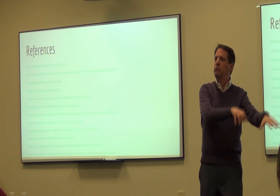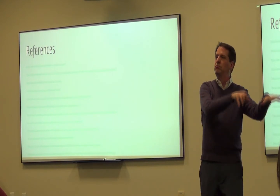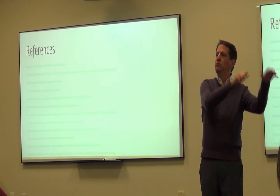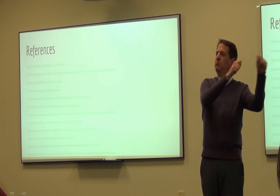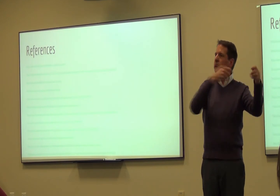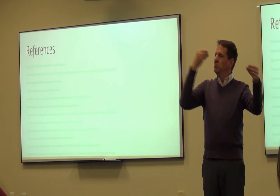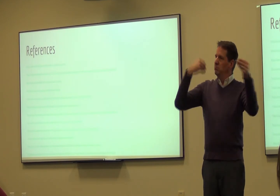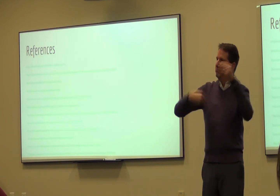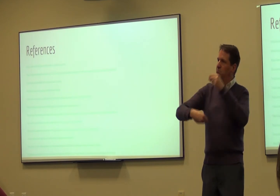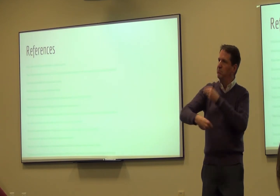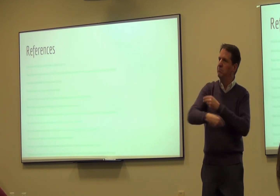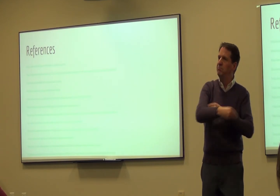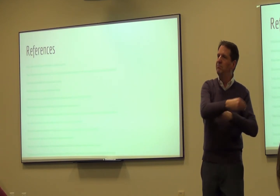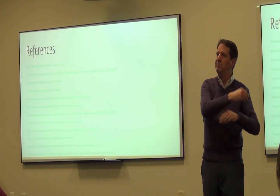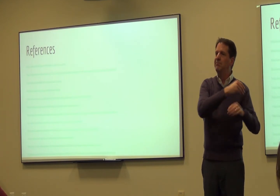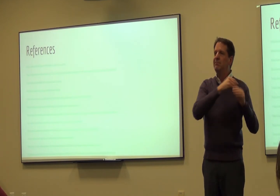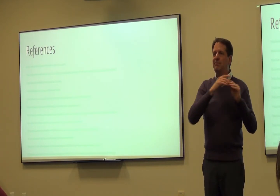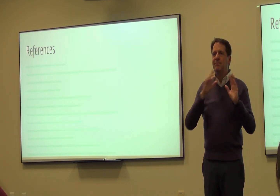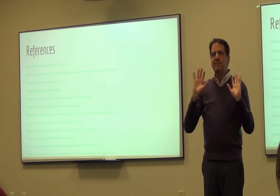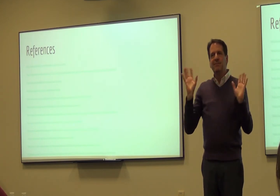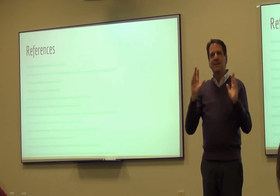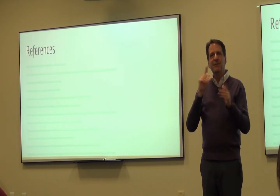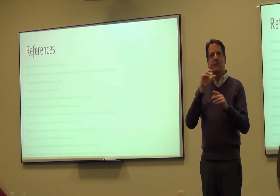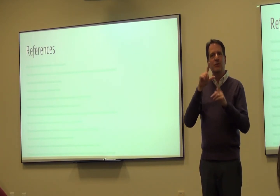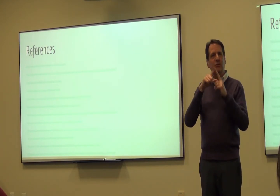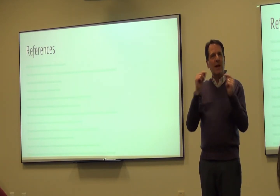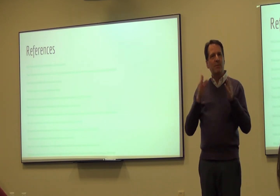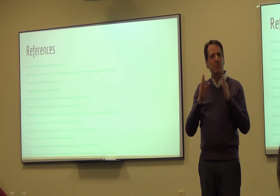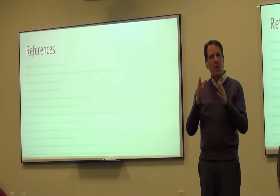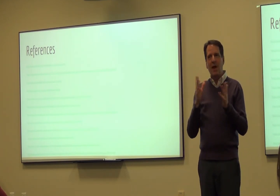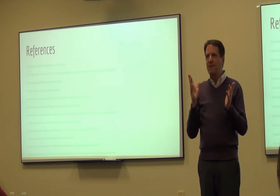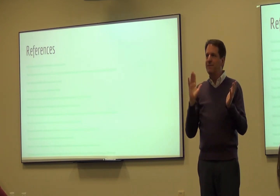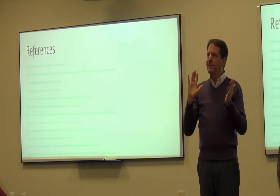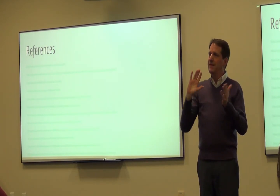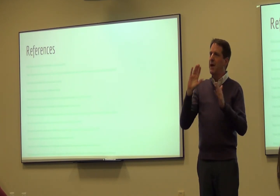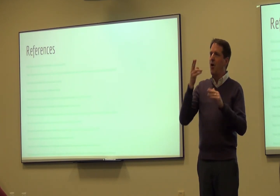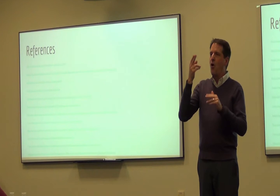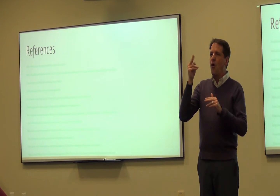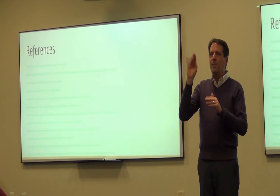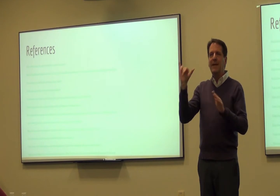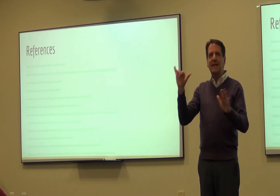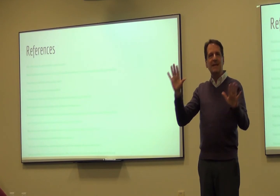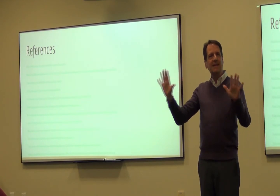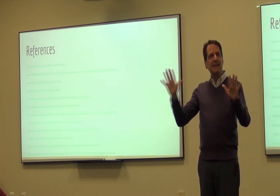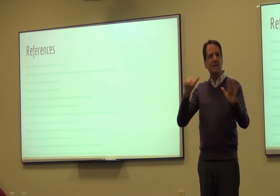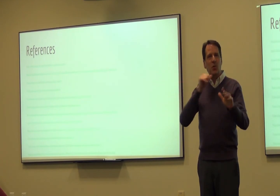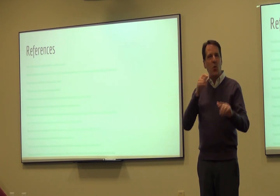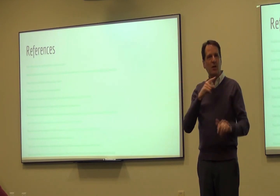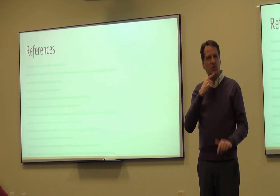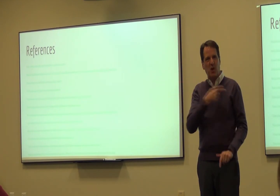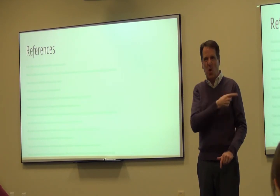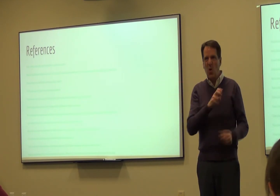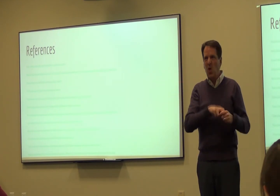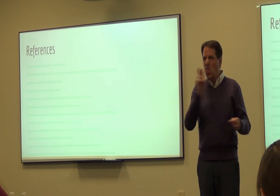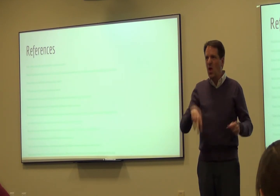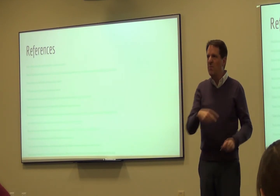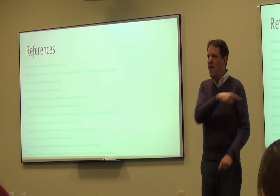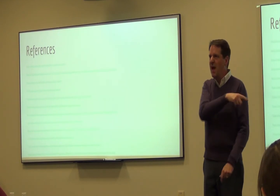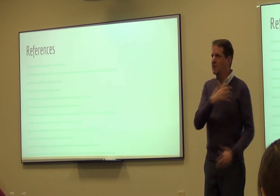that the next person can take over smoothly and we can start the new period. The Japanese way to do it, of harmony, Not just saying